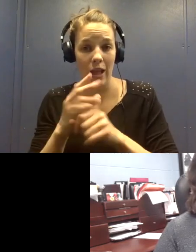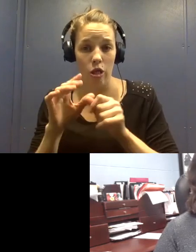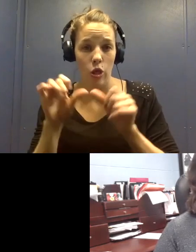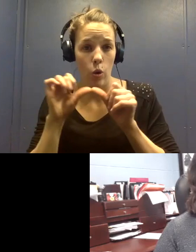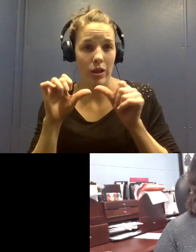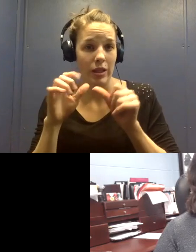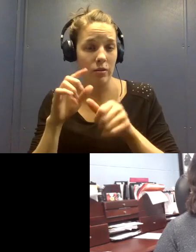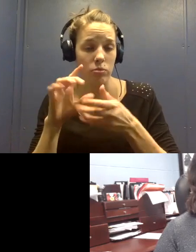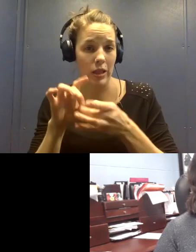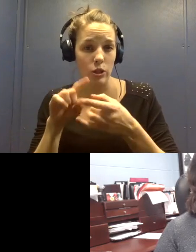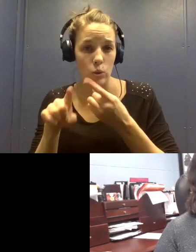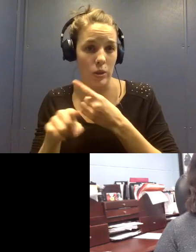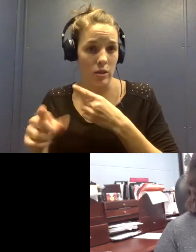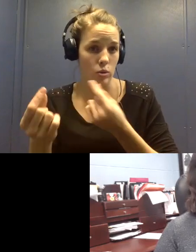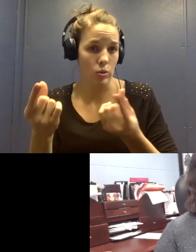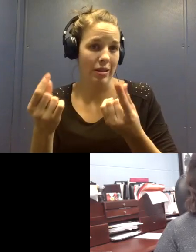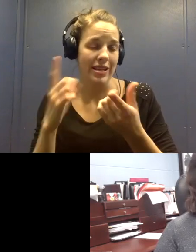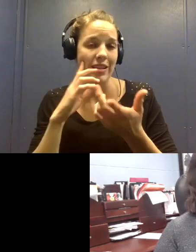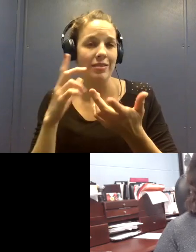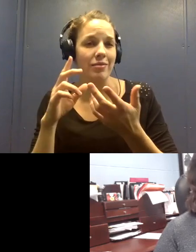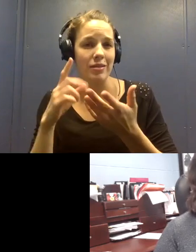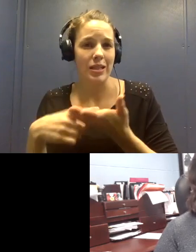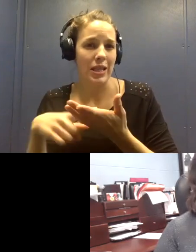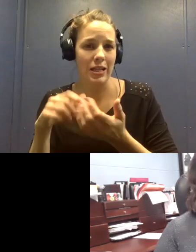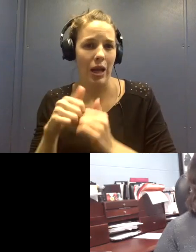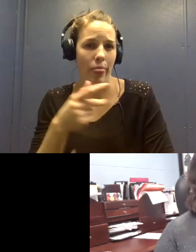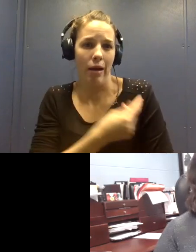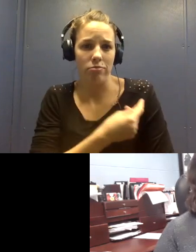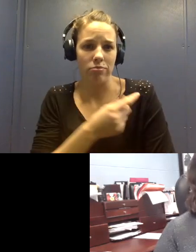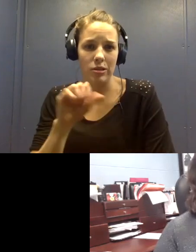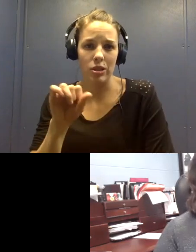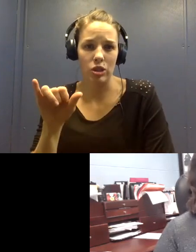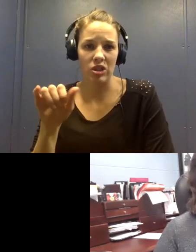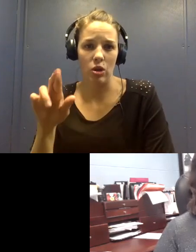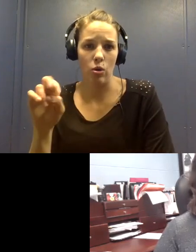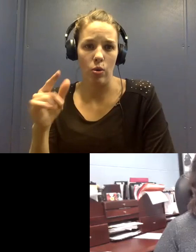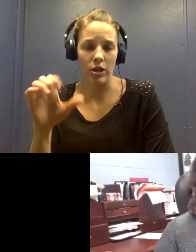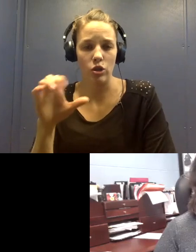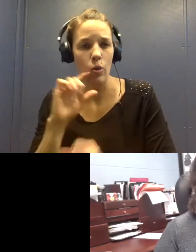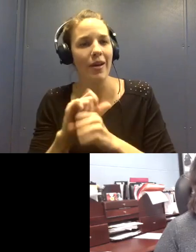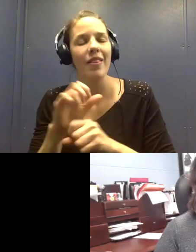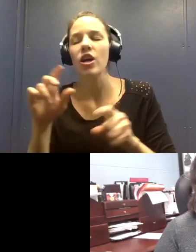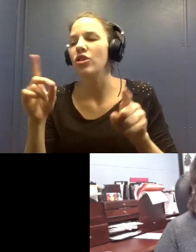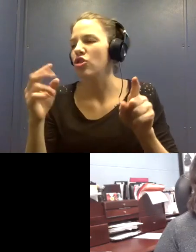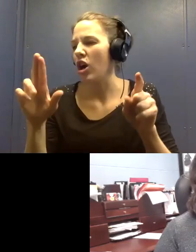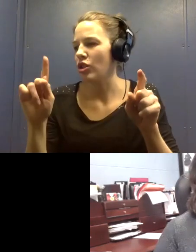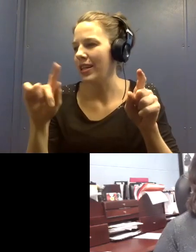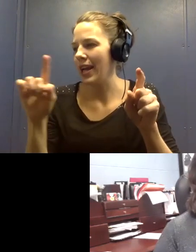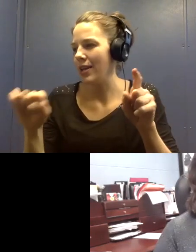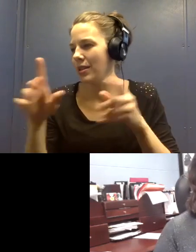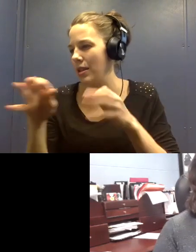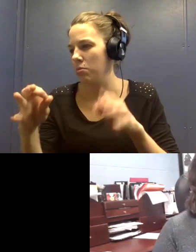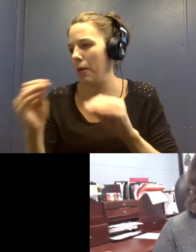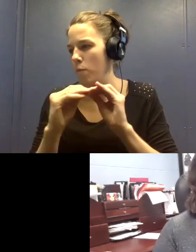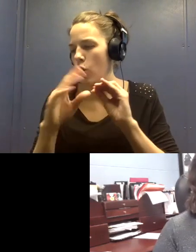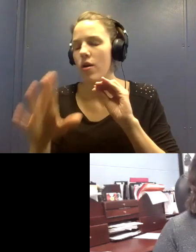maybe we could just discuss how those syringes work. Sure. So yes, Dr. Katz can explain better about the syringes, but that has